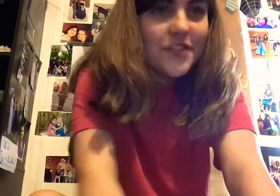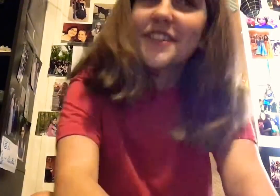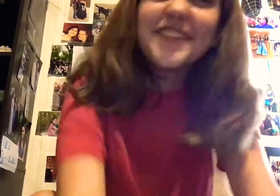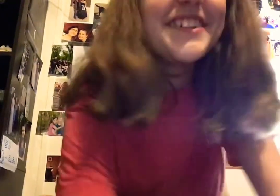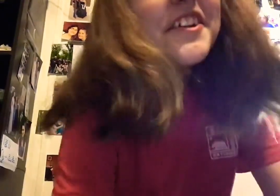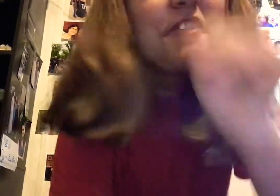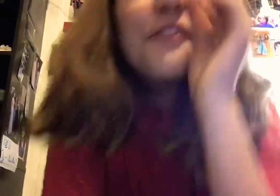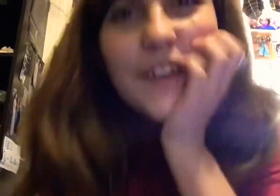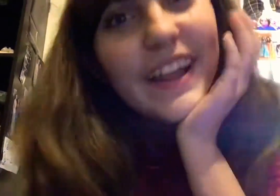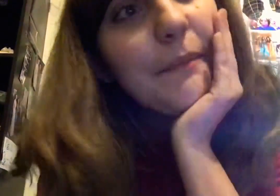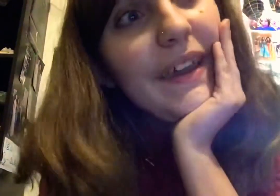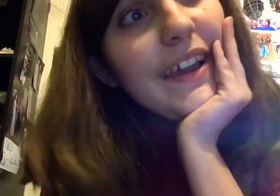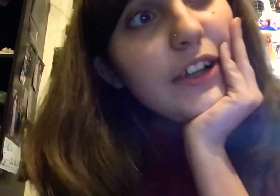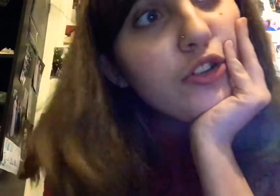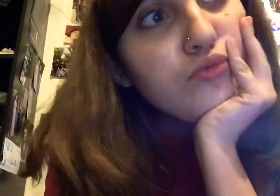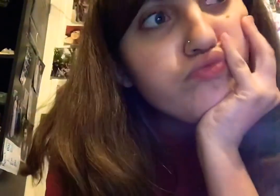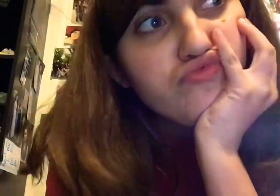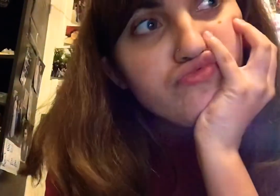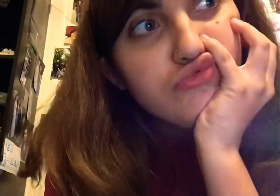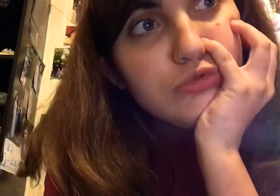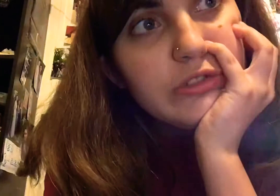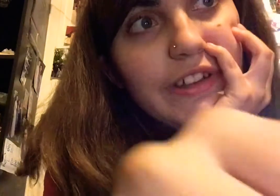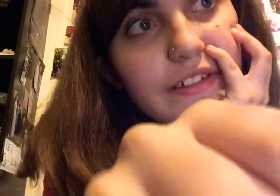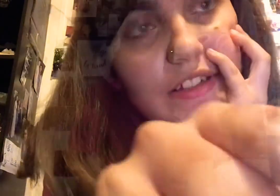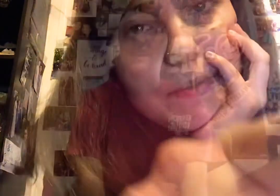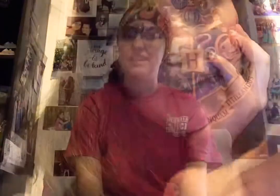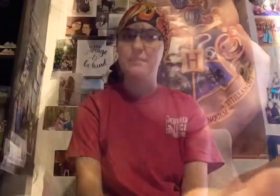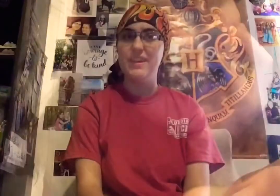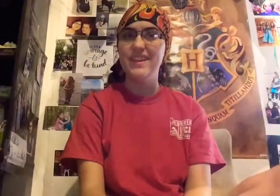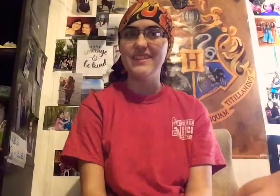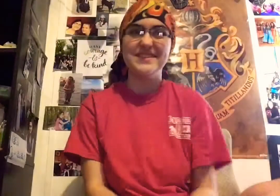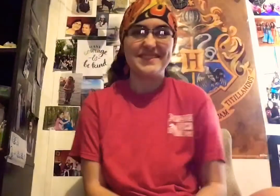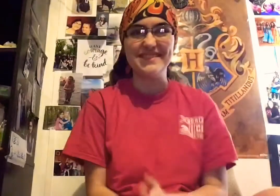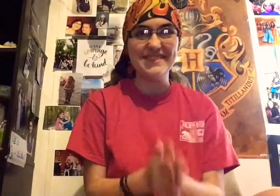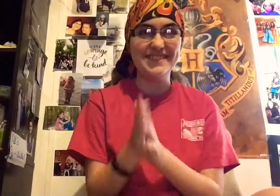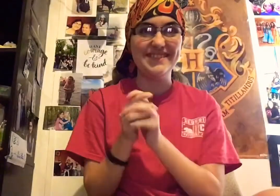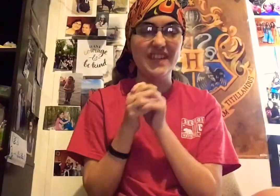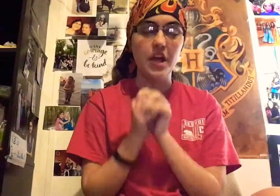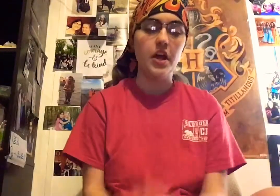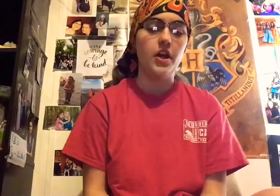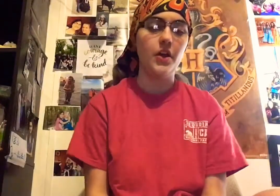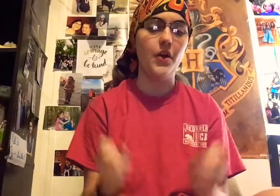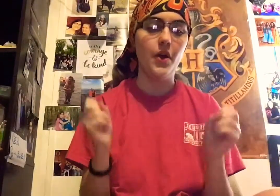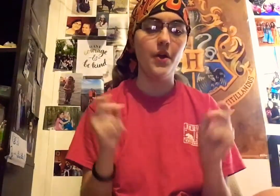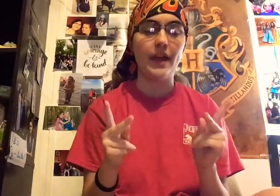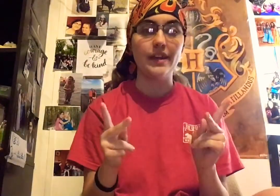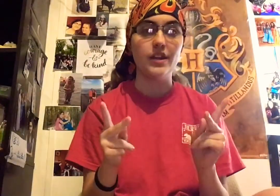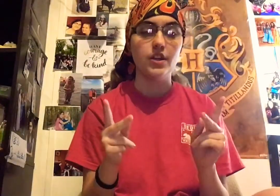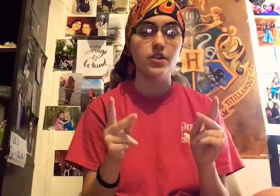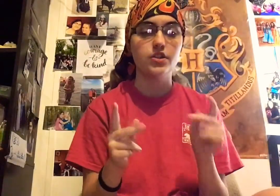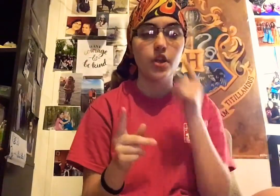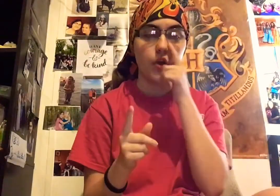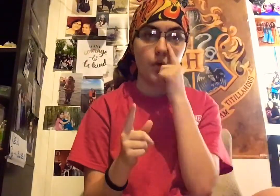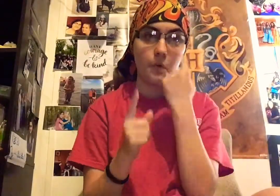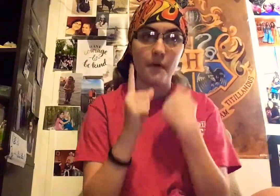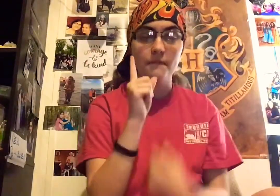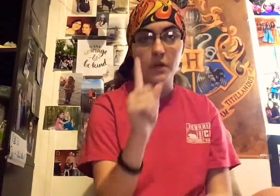notifications when I'm back. Okay, let's begin. Okay, so